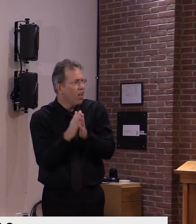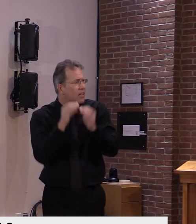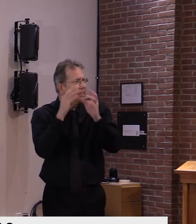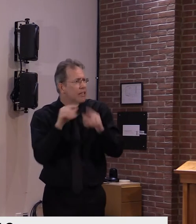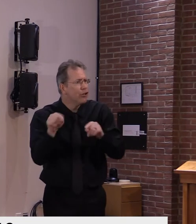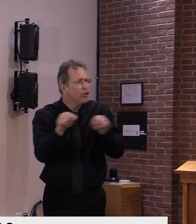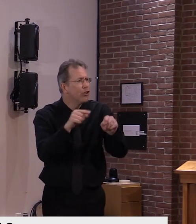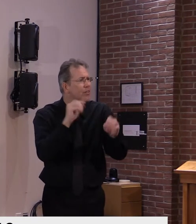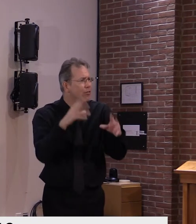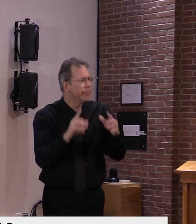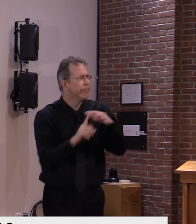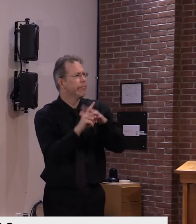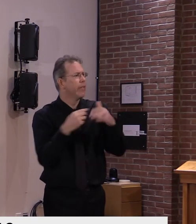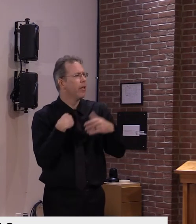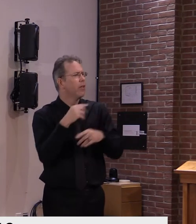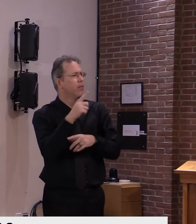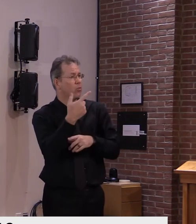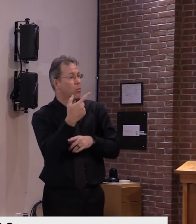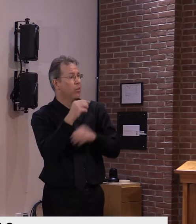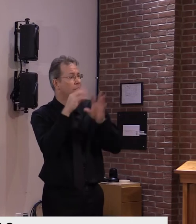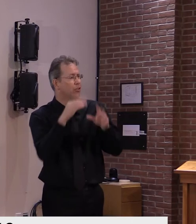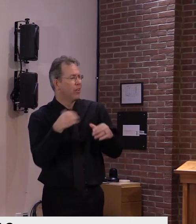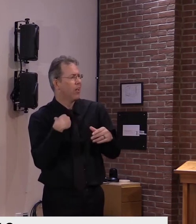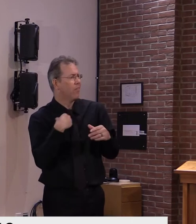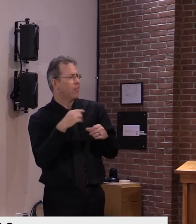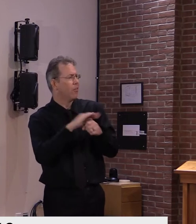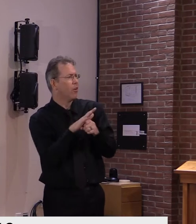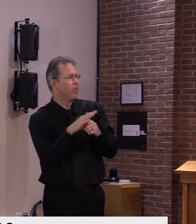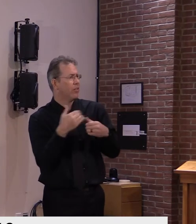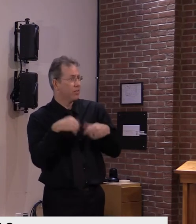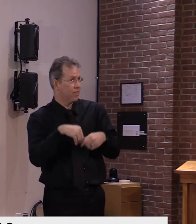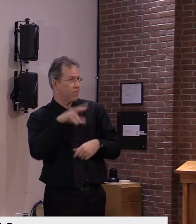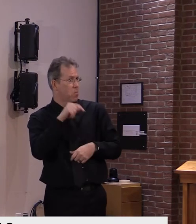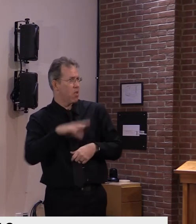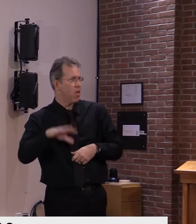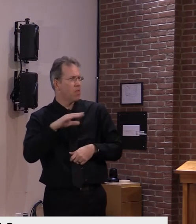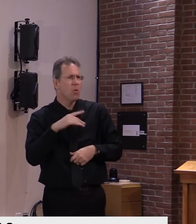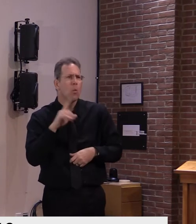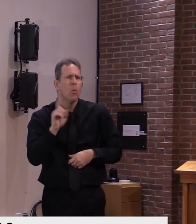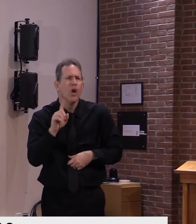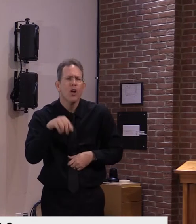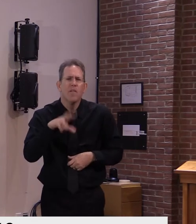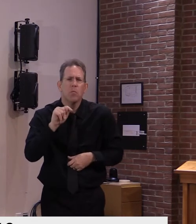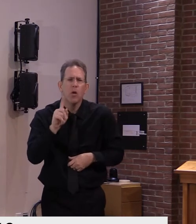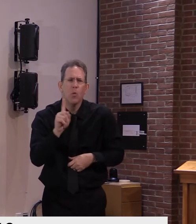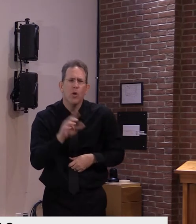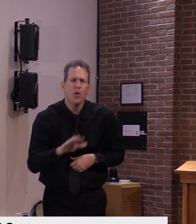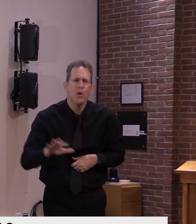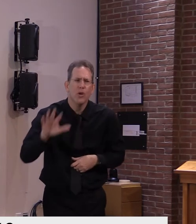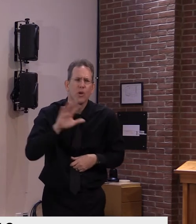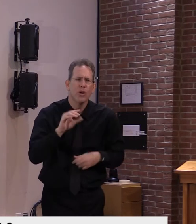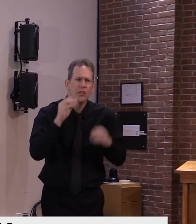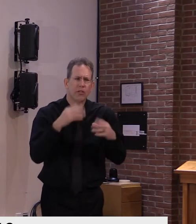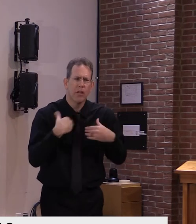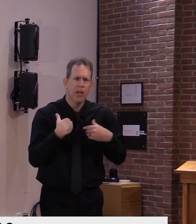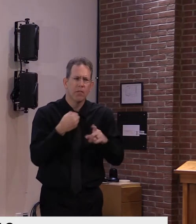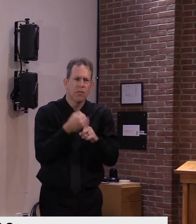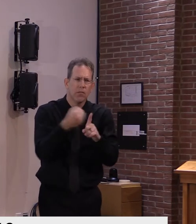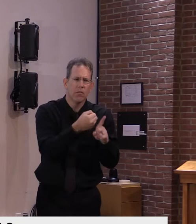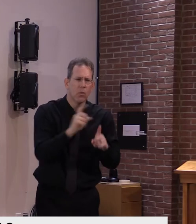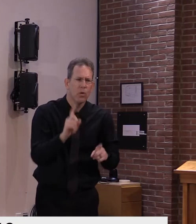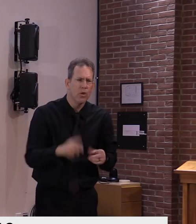Yeah, hi, Greg. The health department will be providing more reporting on that, so I don't have the specifics of where they were, but they were spread out around the